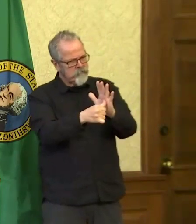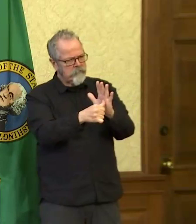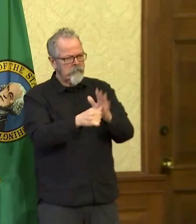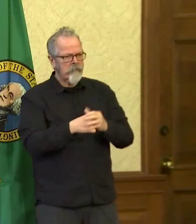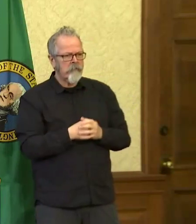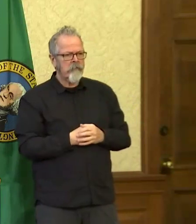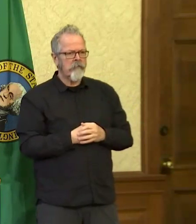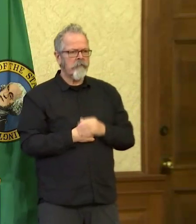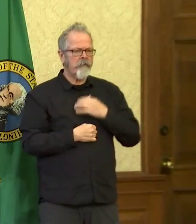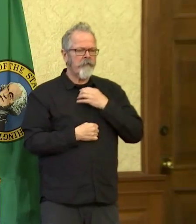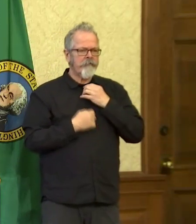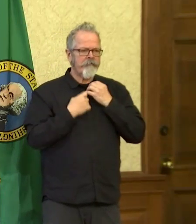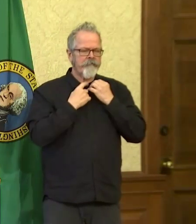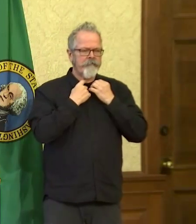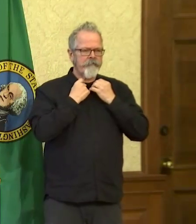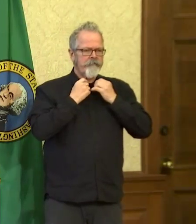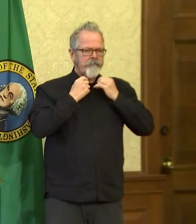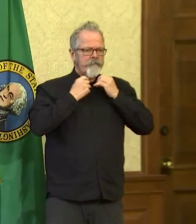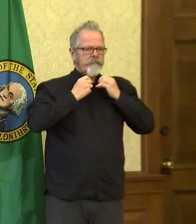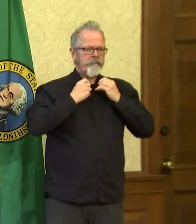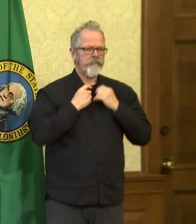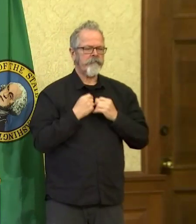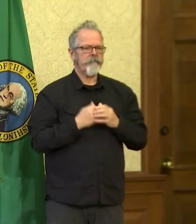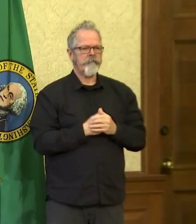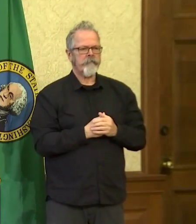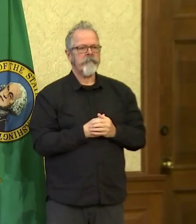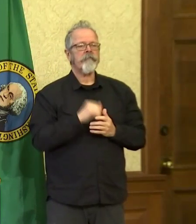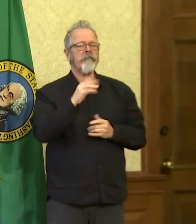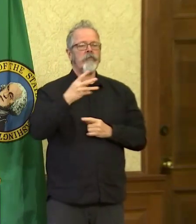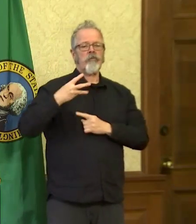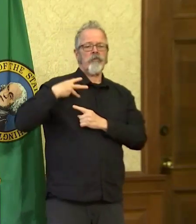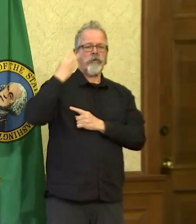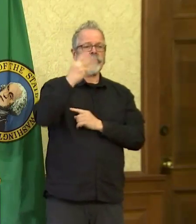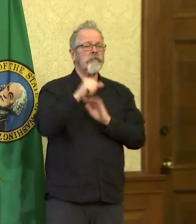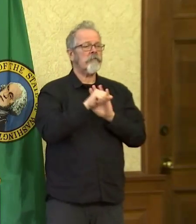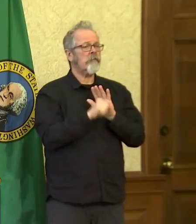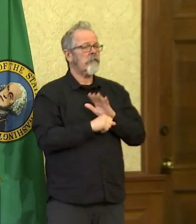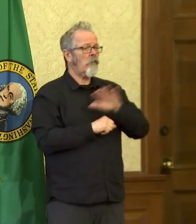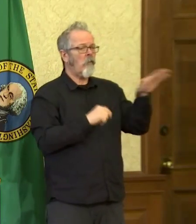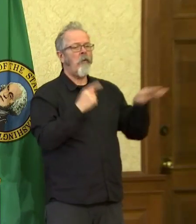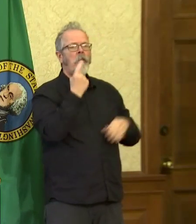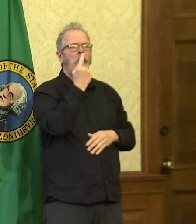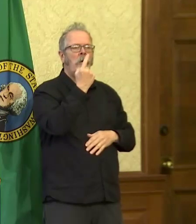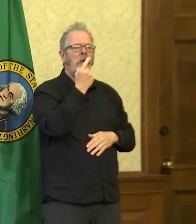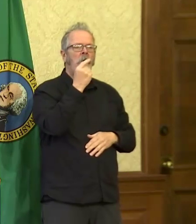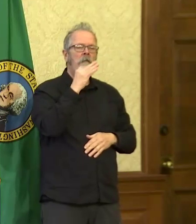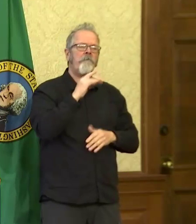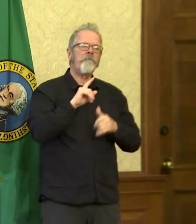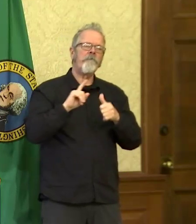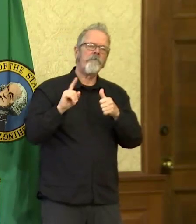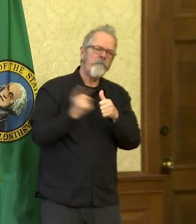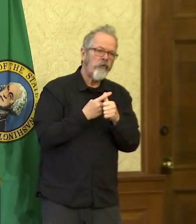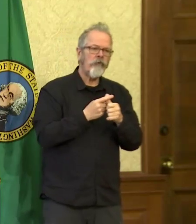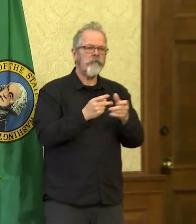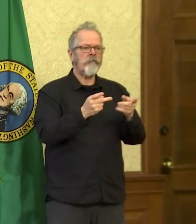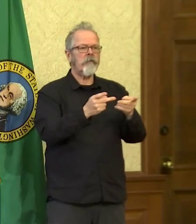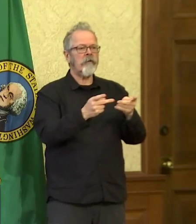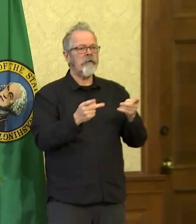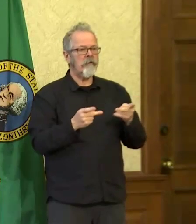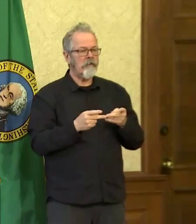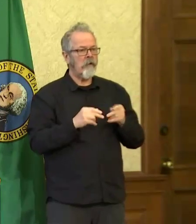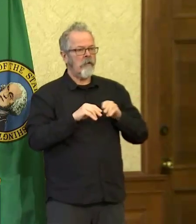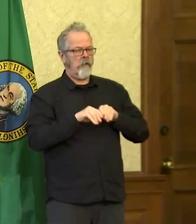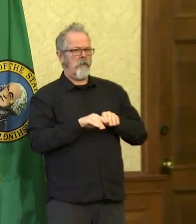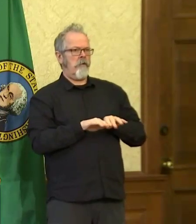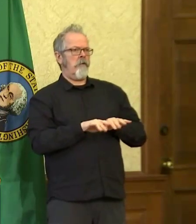of the first states hit by this. And when we started this, we thought we were going to get hit the hardest. So we